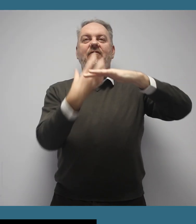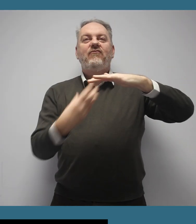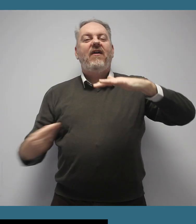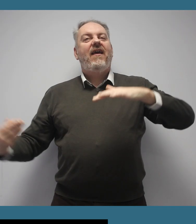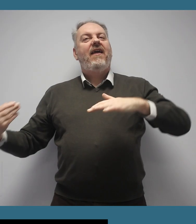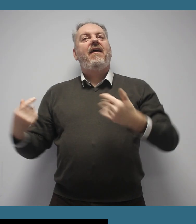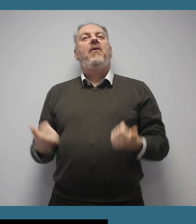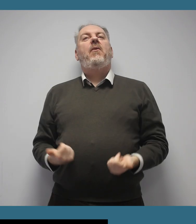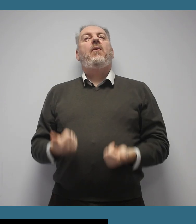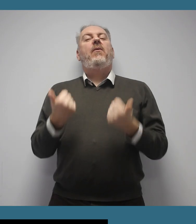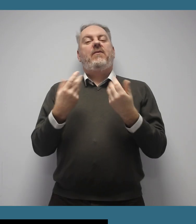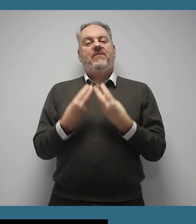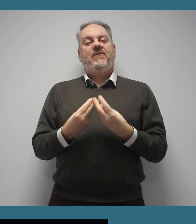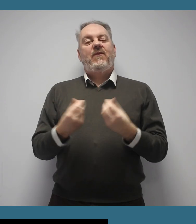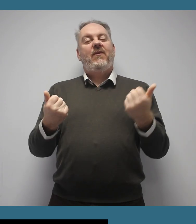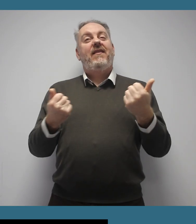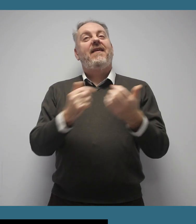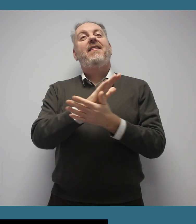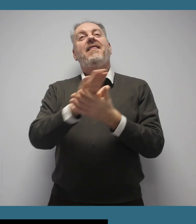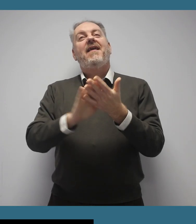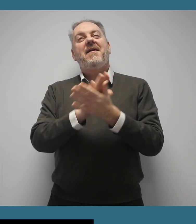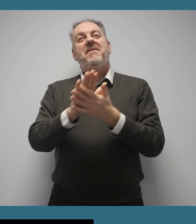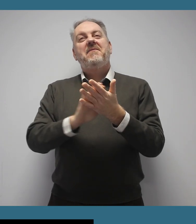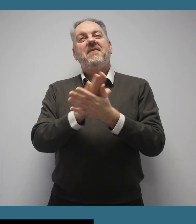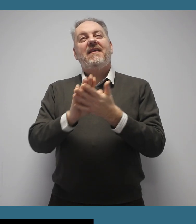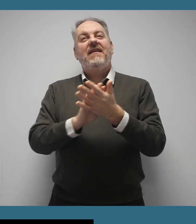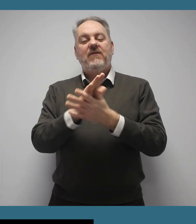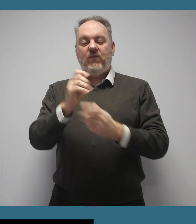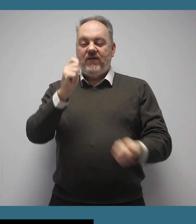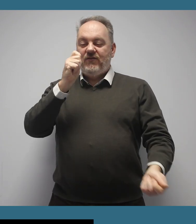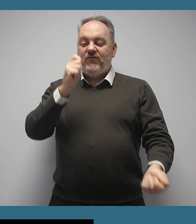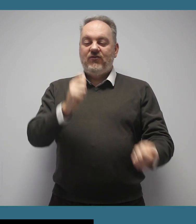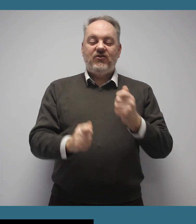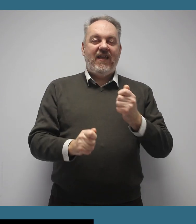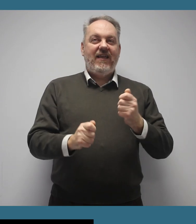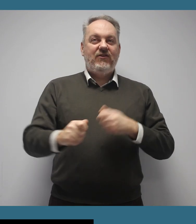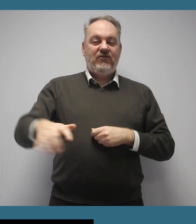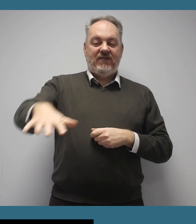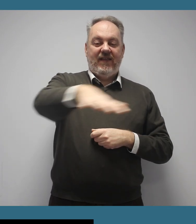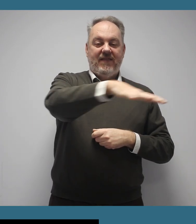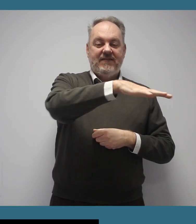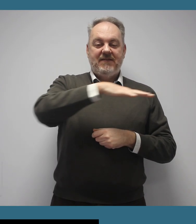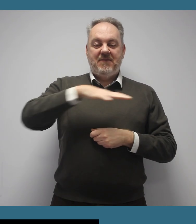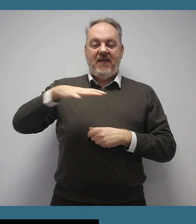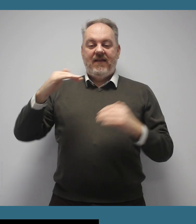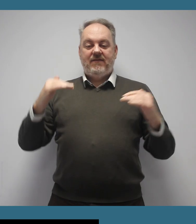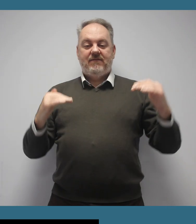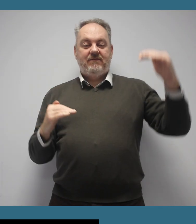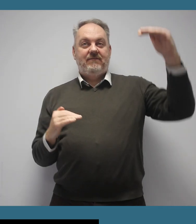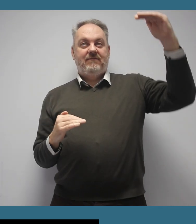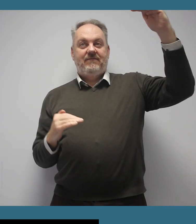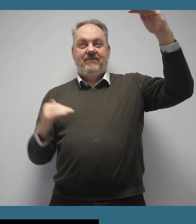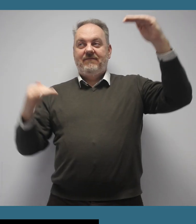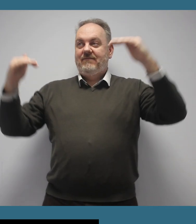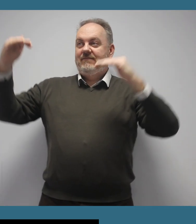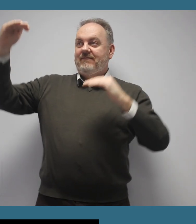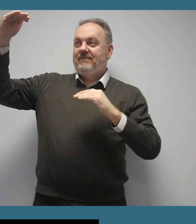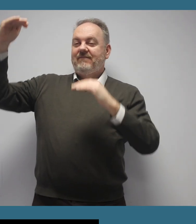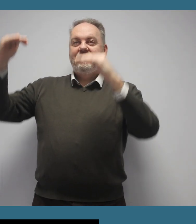the whole space was also reprofiled, so this is the lowest point, and all of the runoff